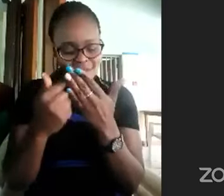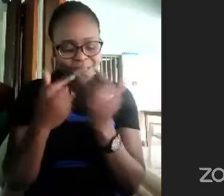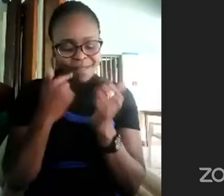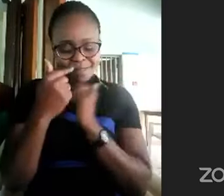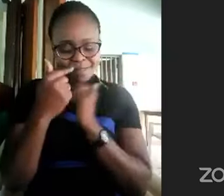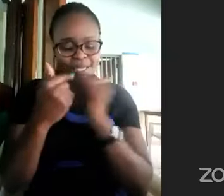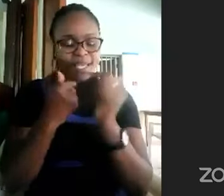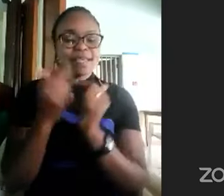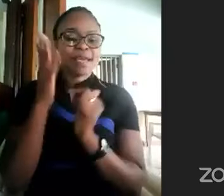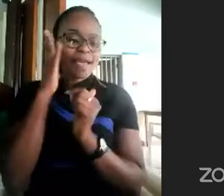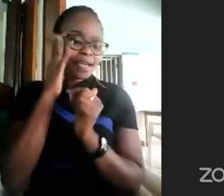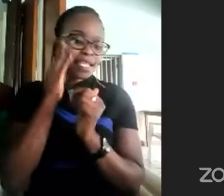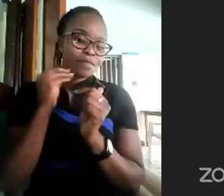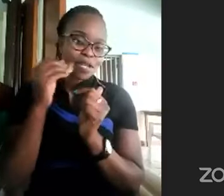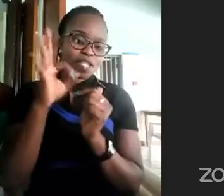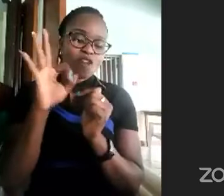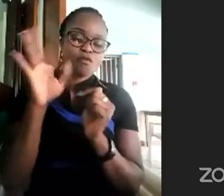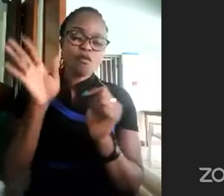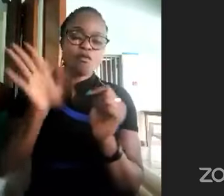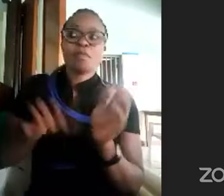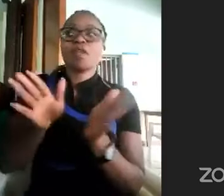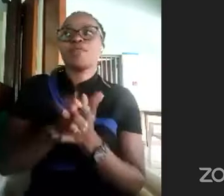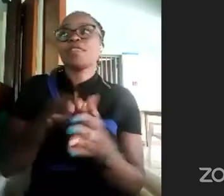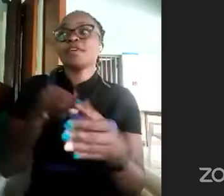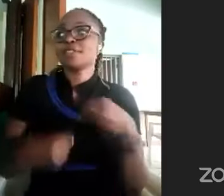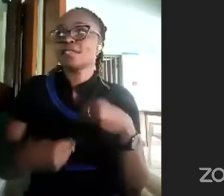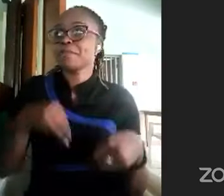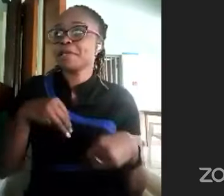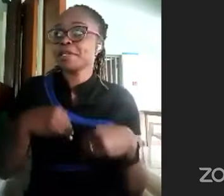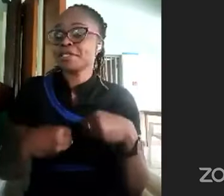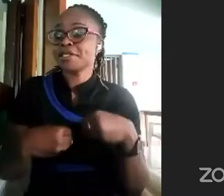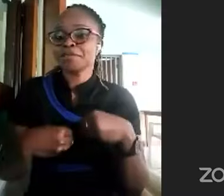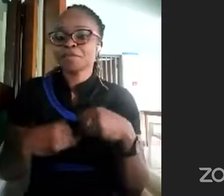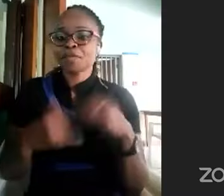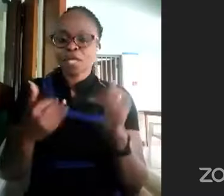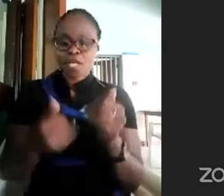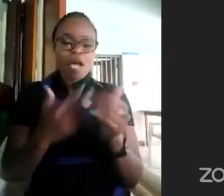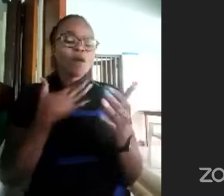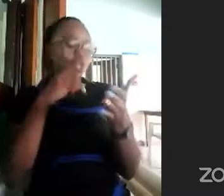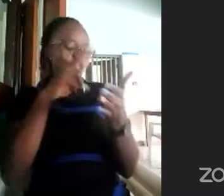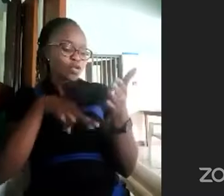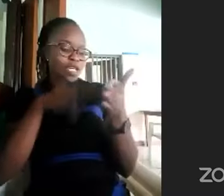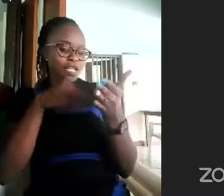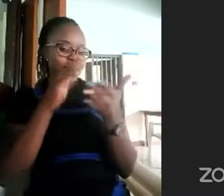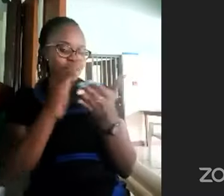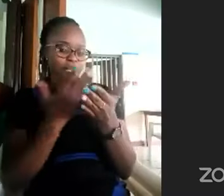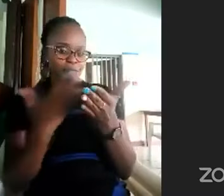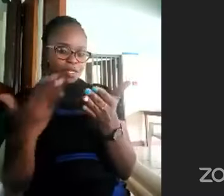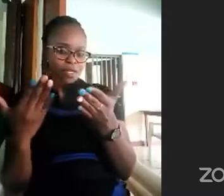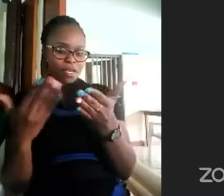with disabilities. Just to read something that we had on the chat from Regina. So Regina